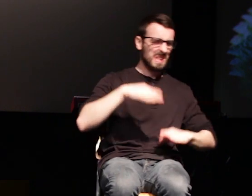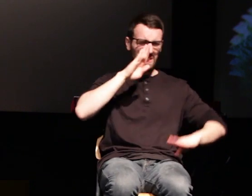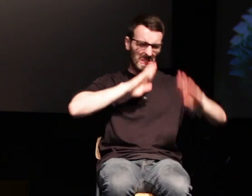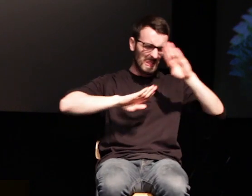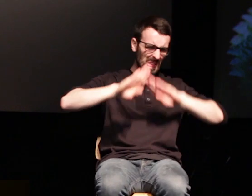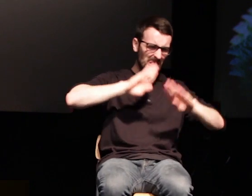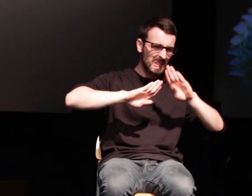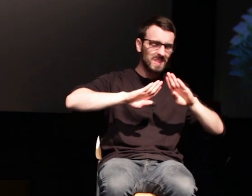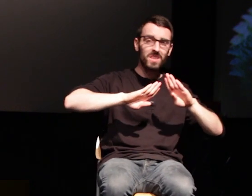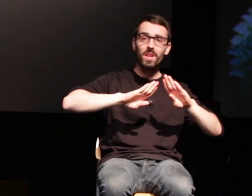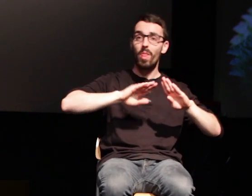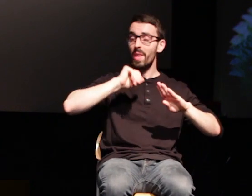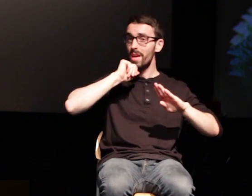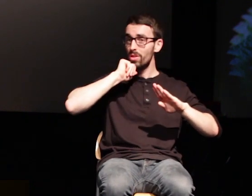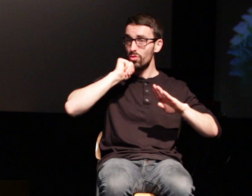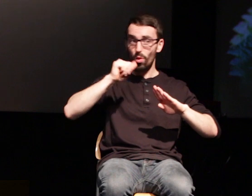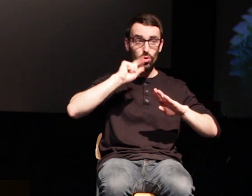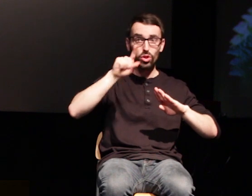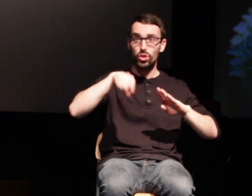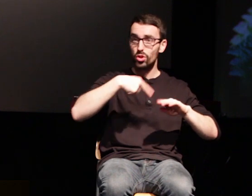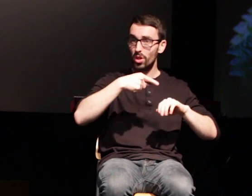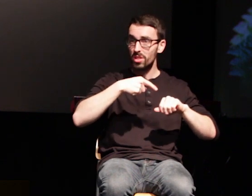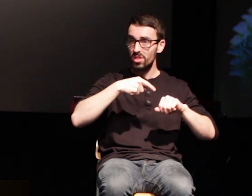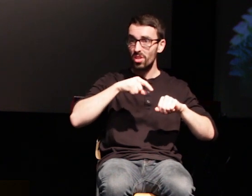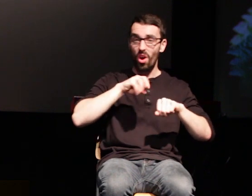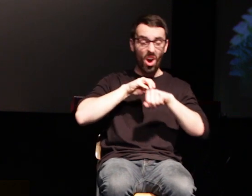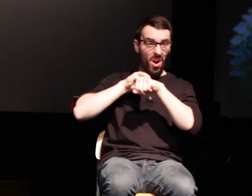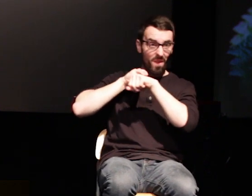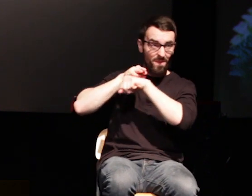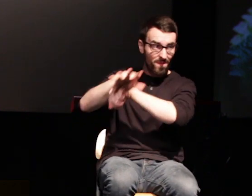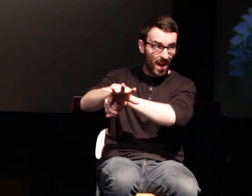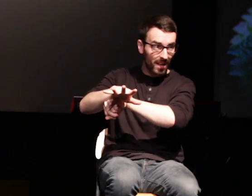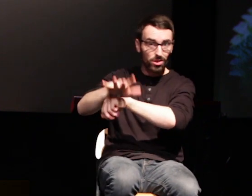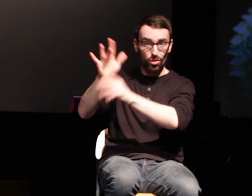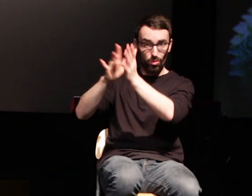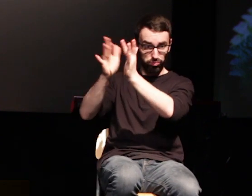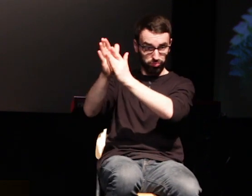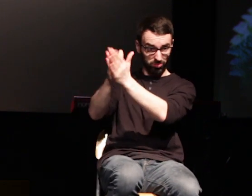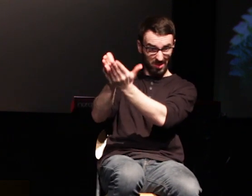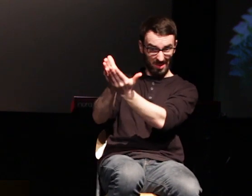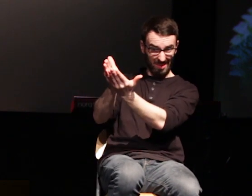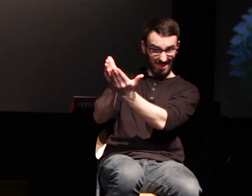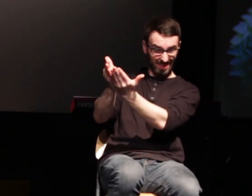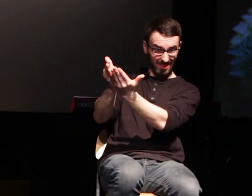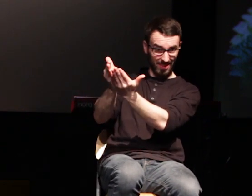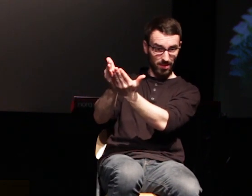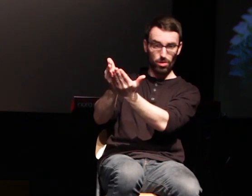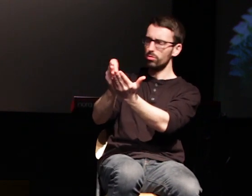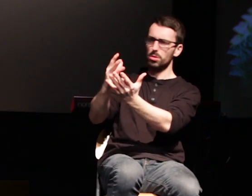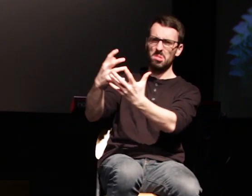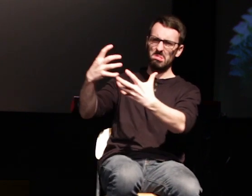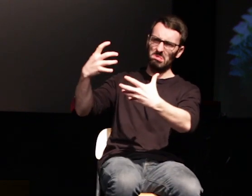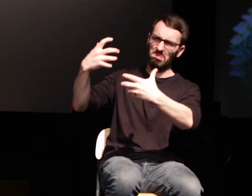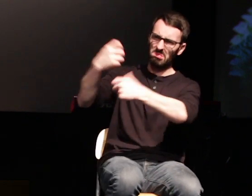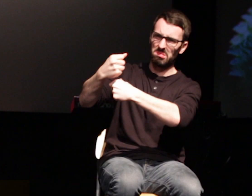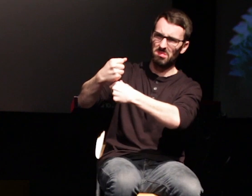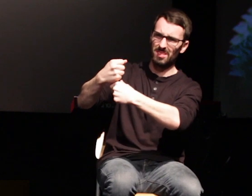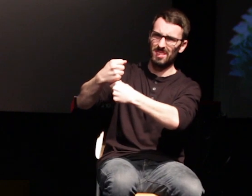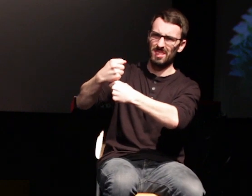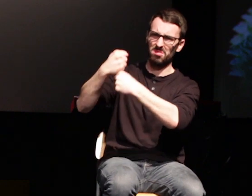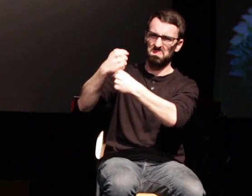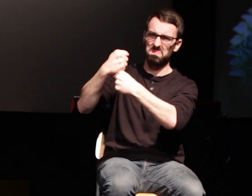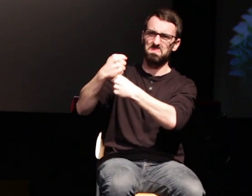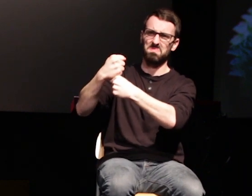life don't just affect the word and don't just affect the seed that has taken root, but it chokes it and